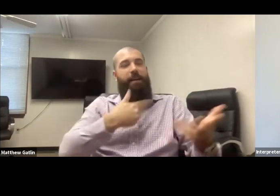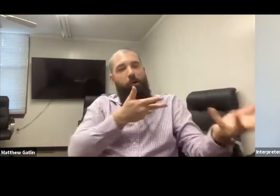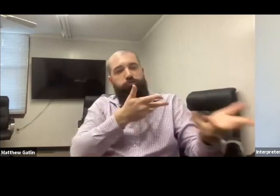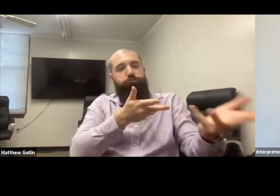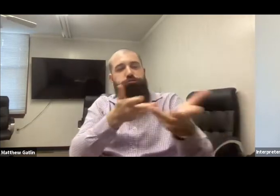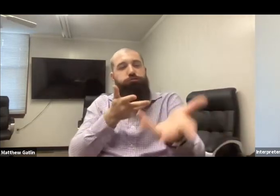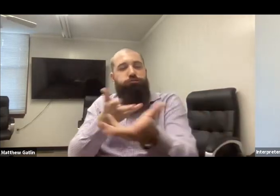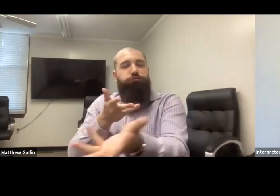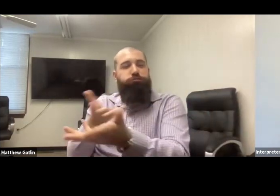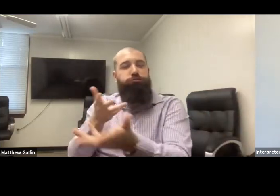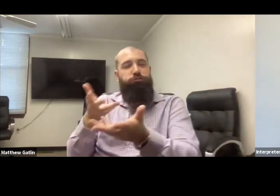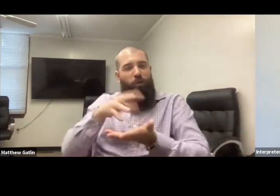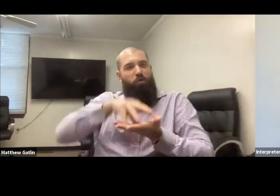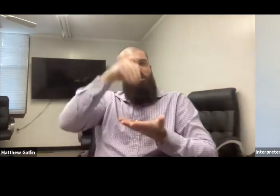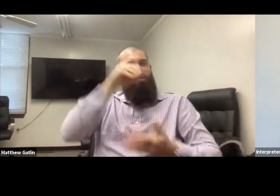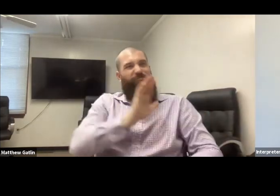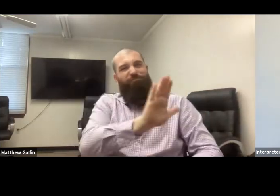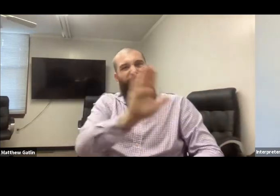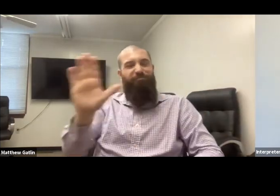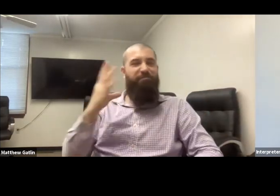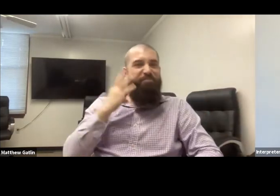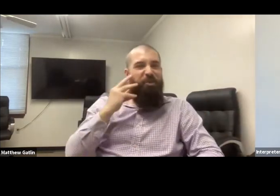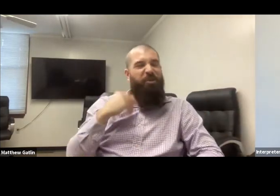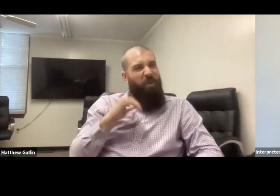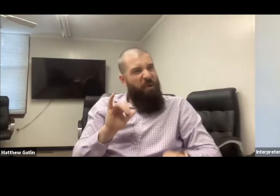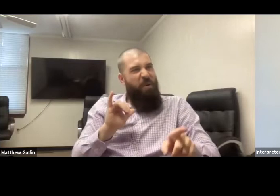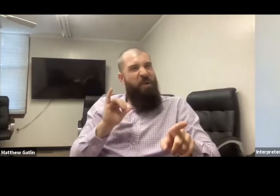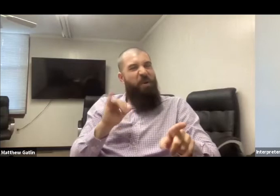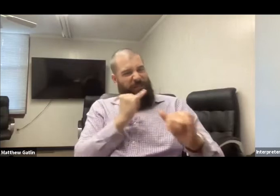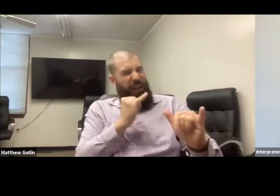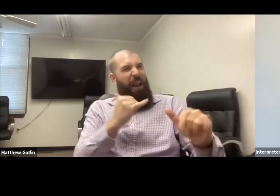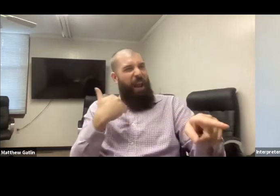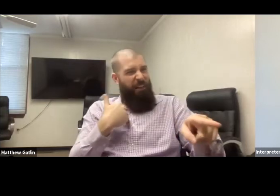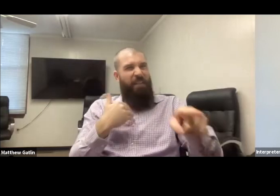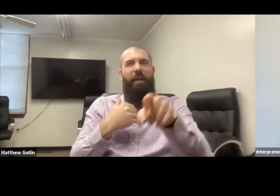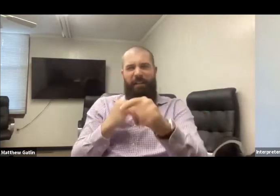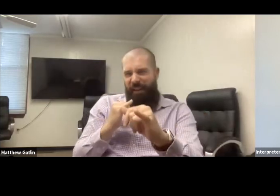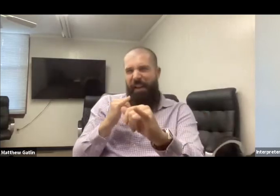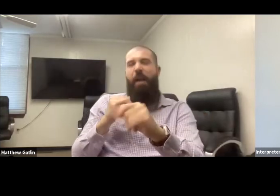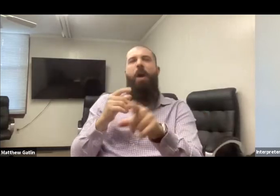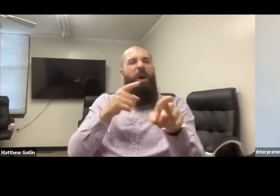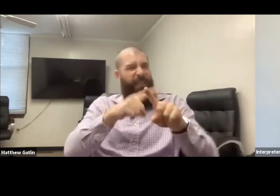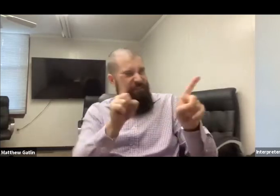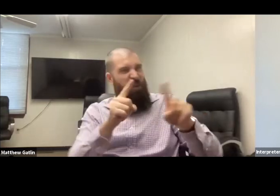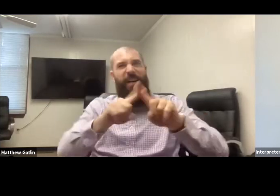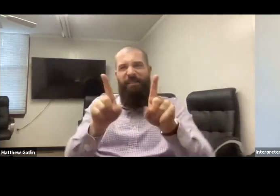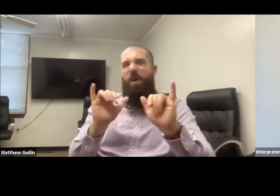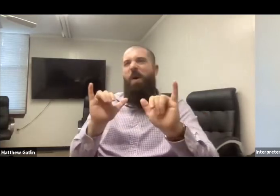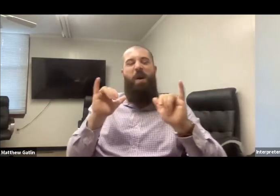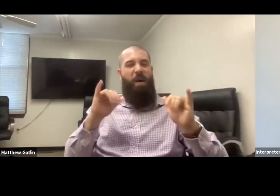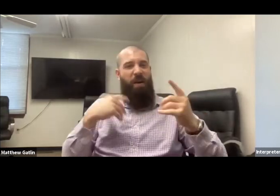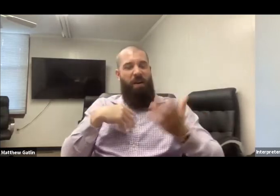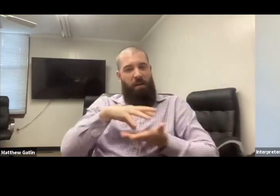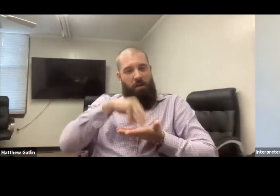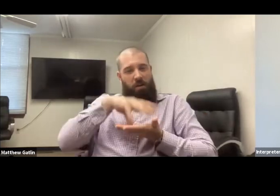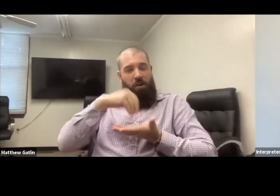And so I met a lot of friends there and I learned a lot from them and their experiences. And, you know, and we had some